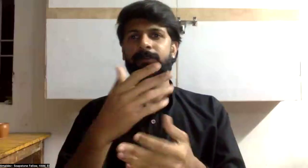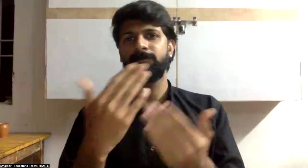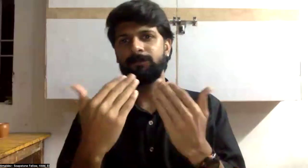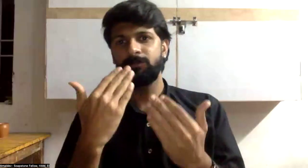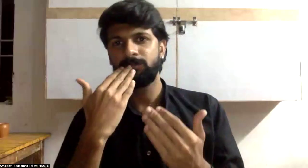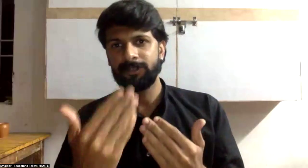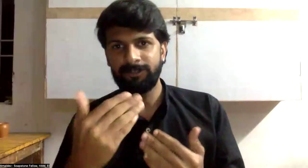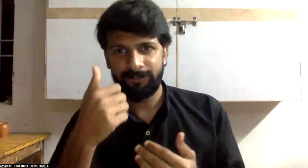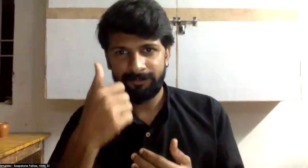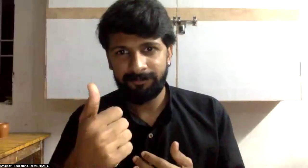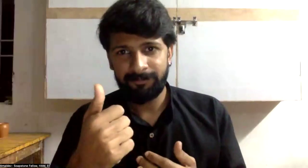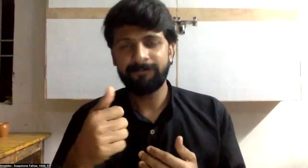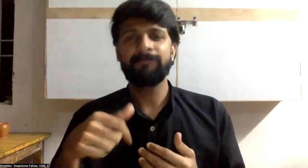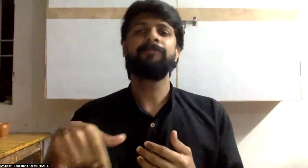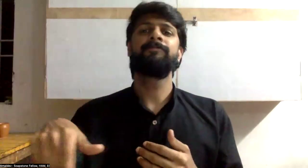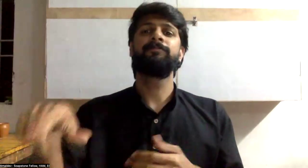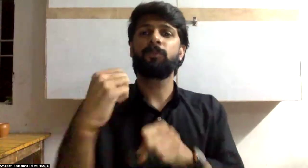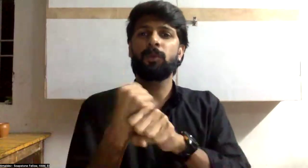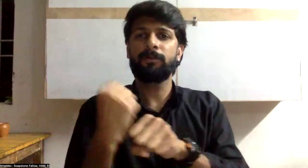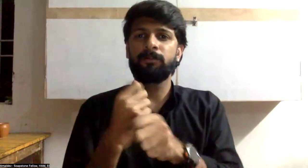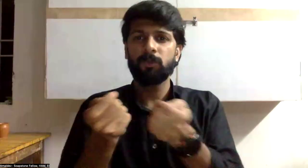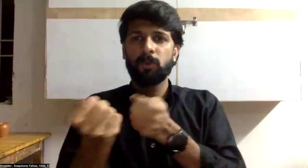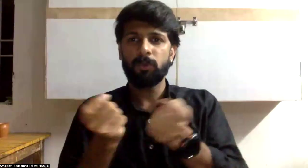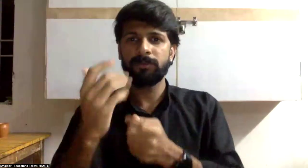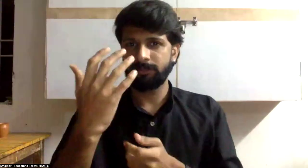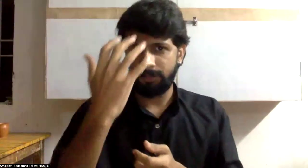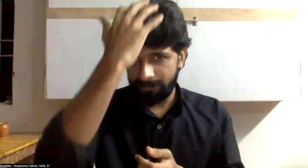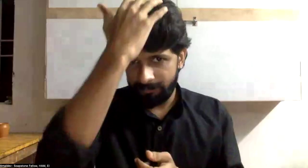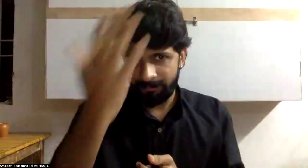Renu and Harshita, for all your support.